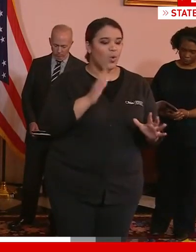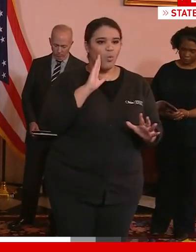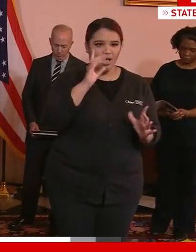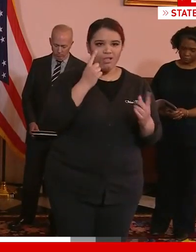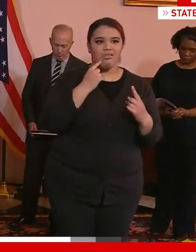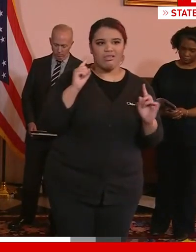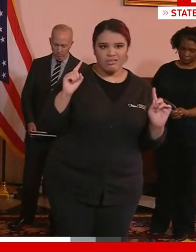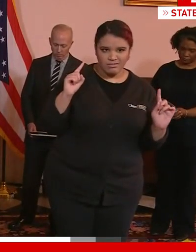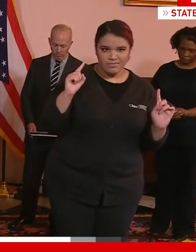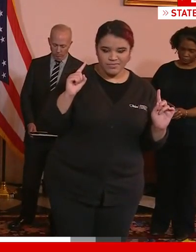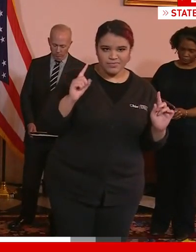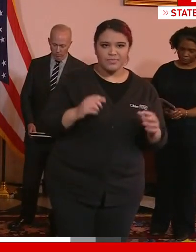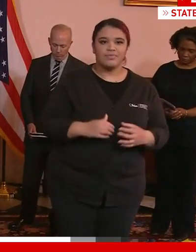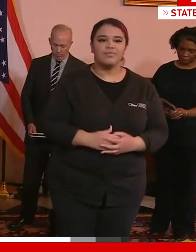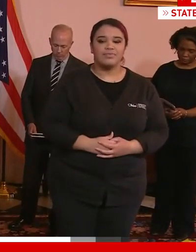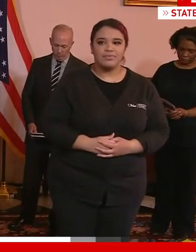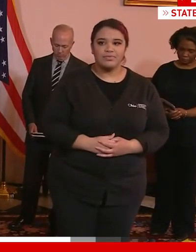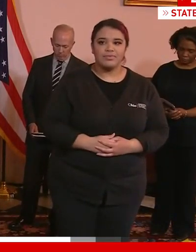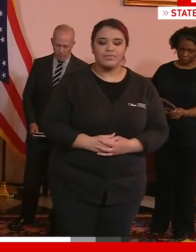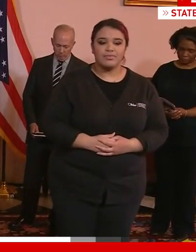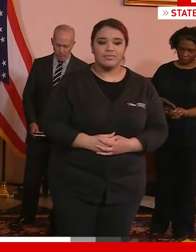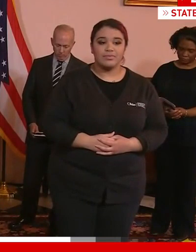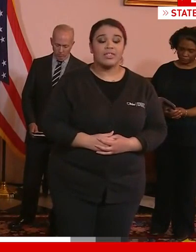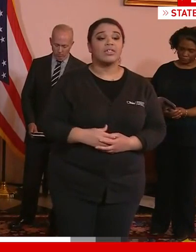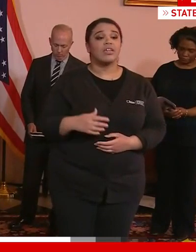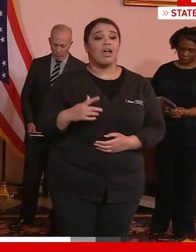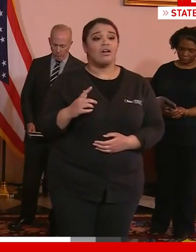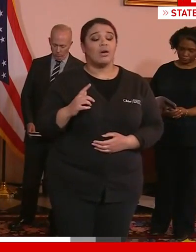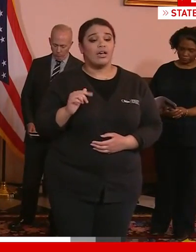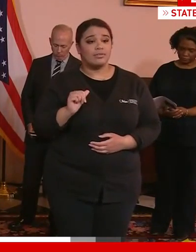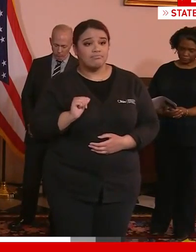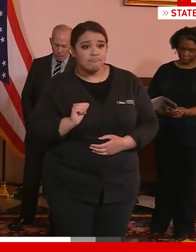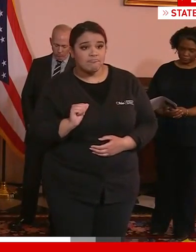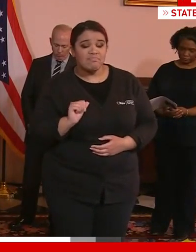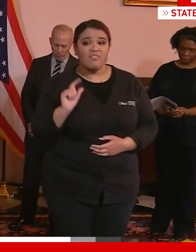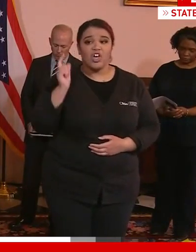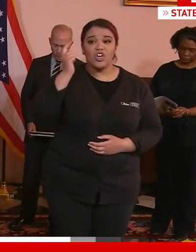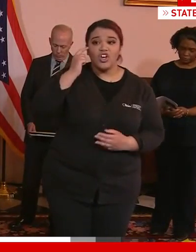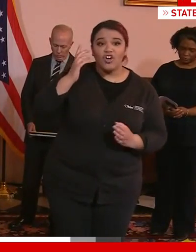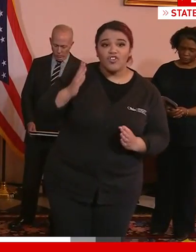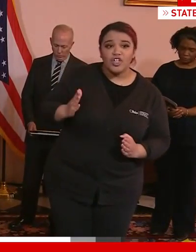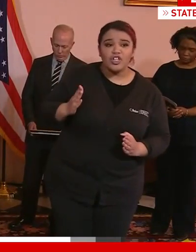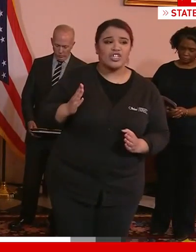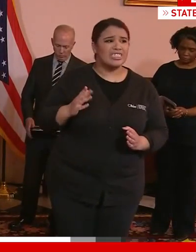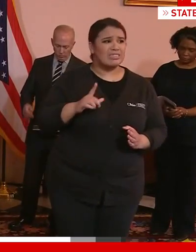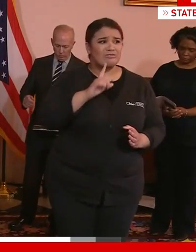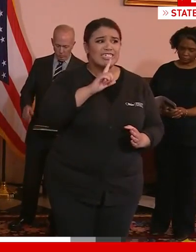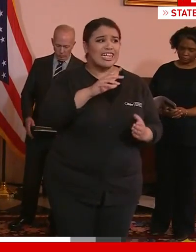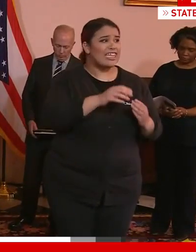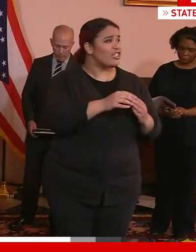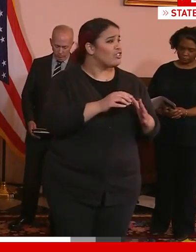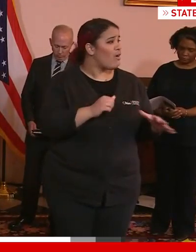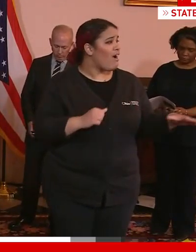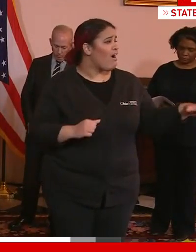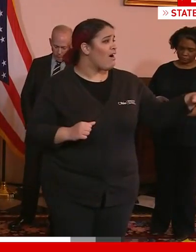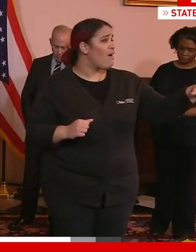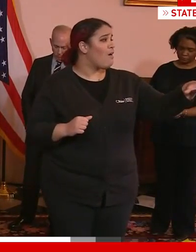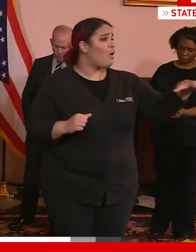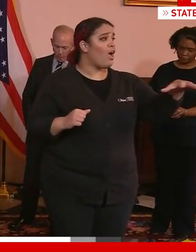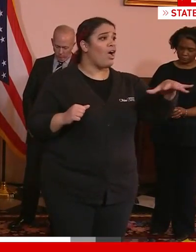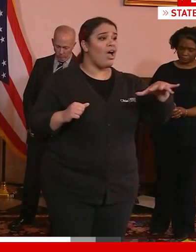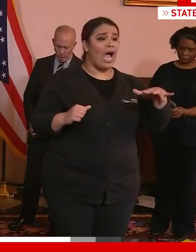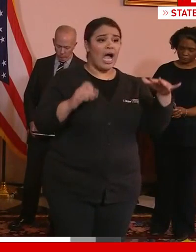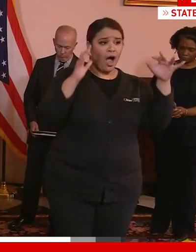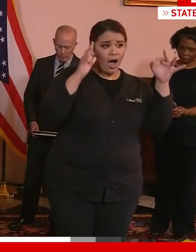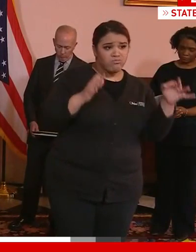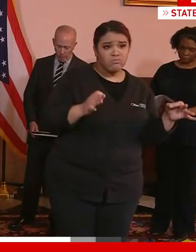we make these choices we're making and that the governor's making and other governors and leaders throughout the world are making, this really is going to get us